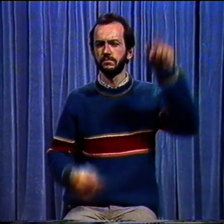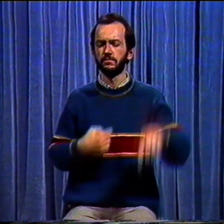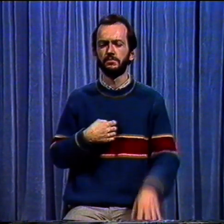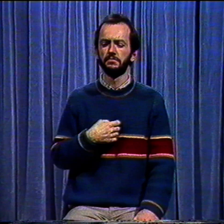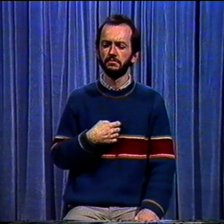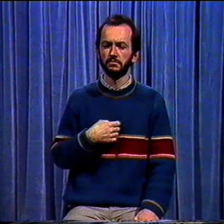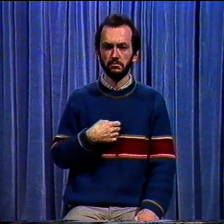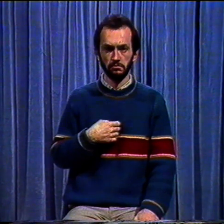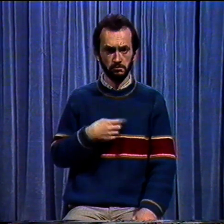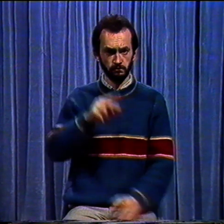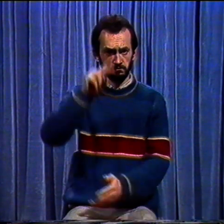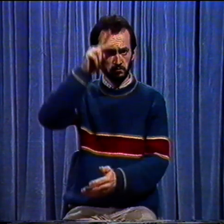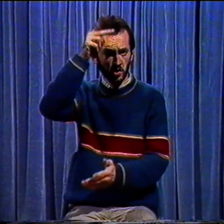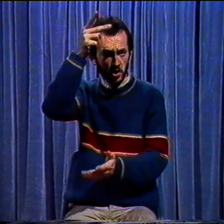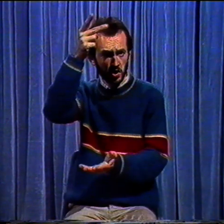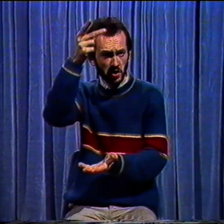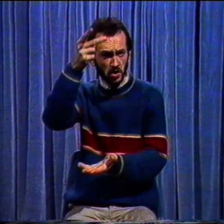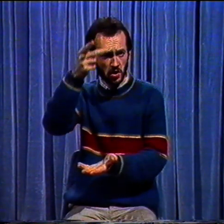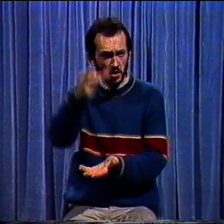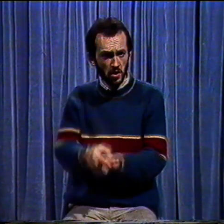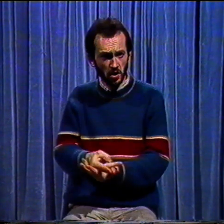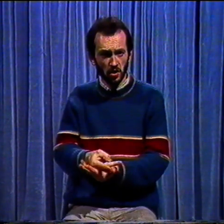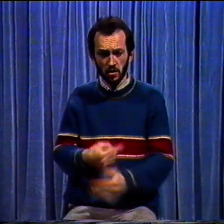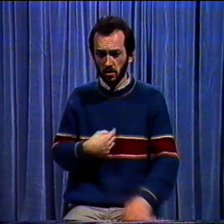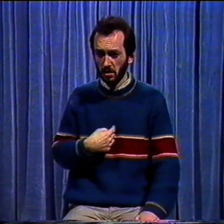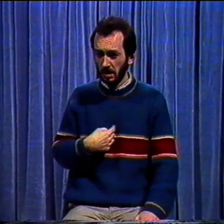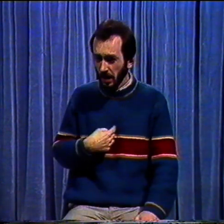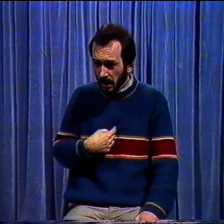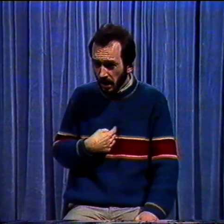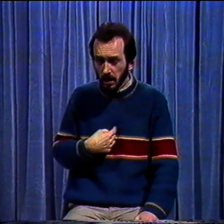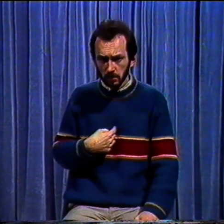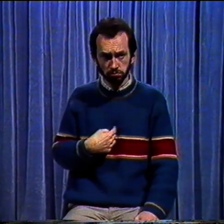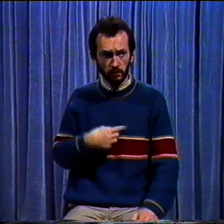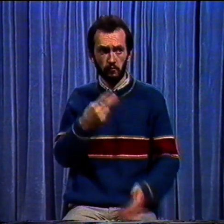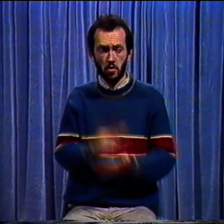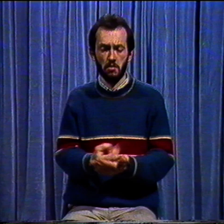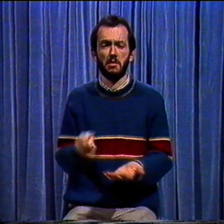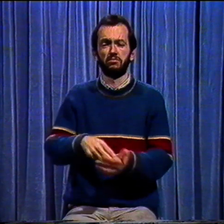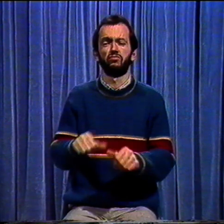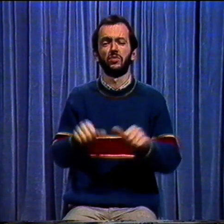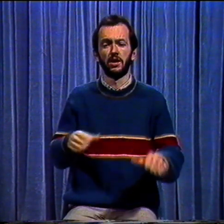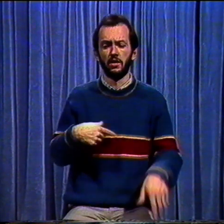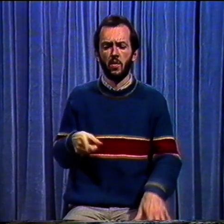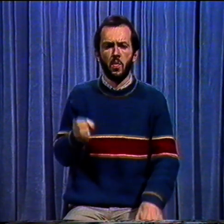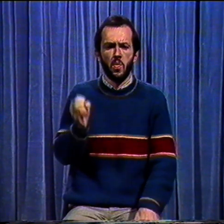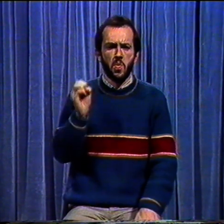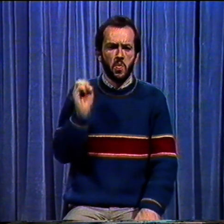Walking in Ben Nevis, and he'd fallen quite a distance. And I looked at him and he said, I fell, and I got up and I